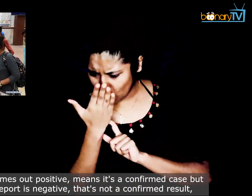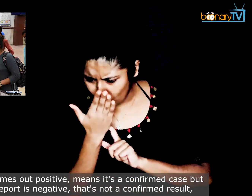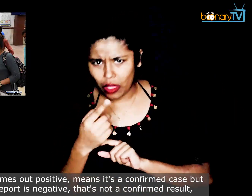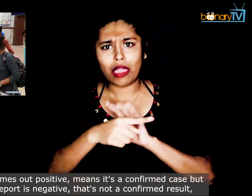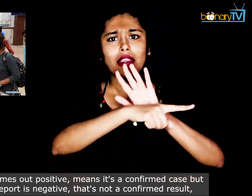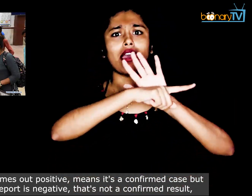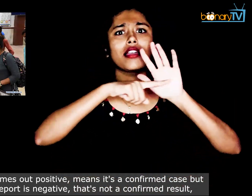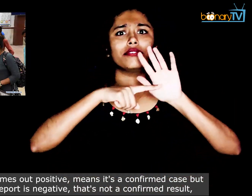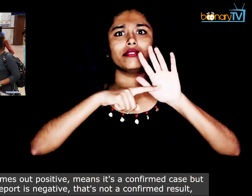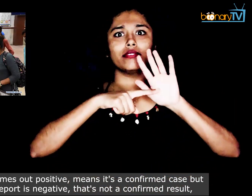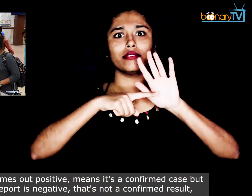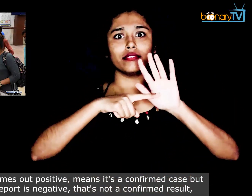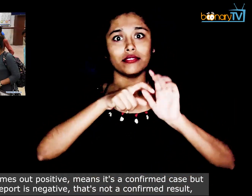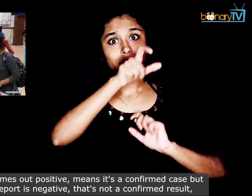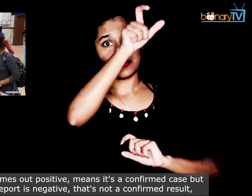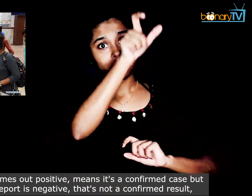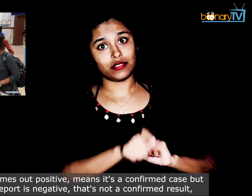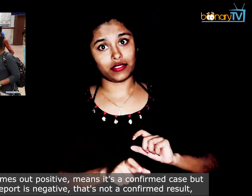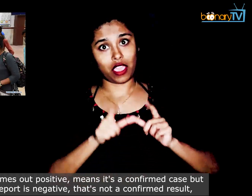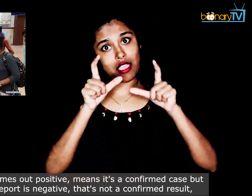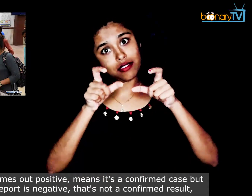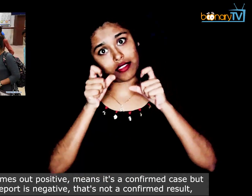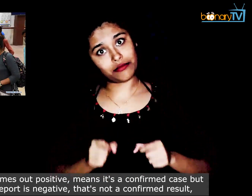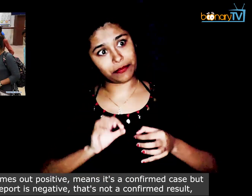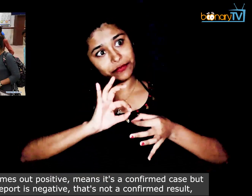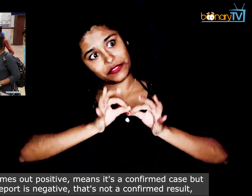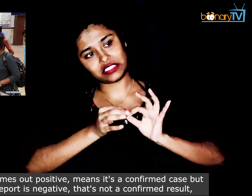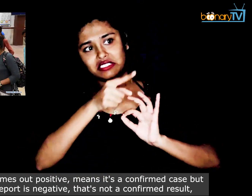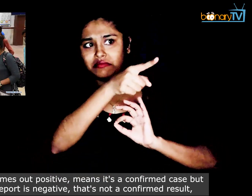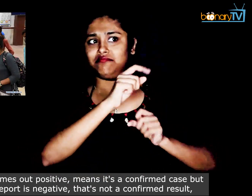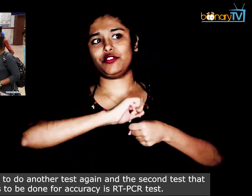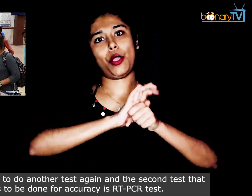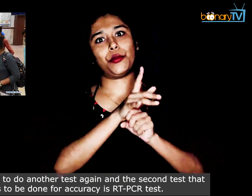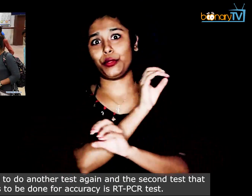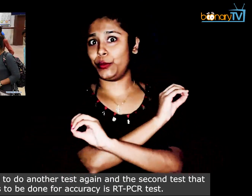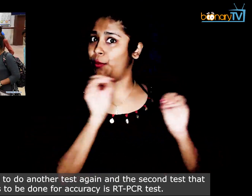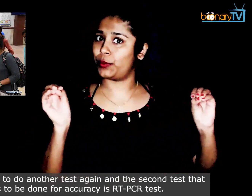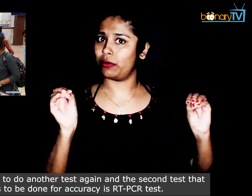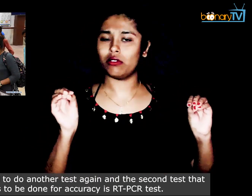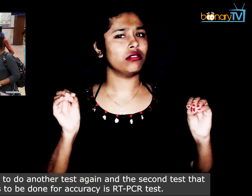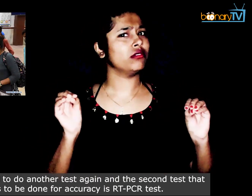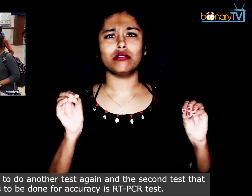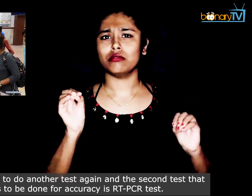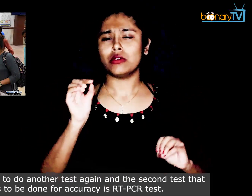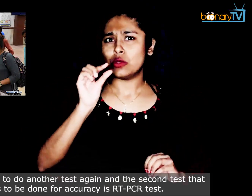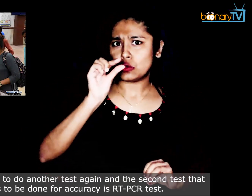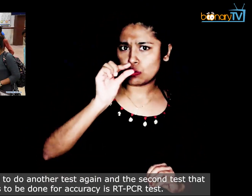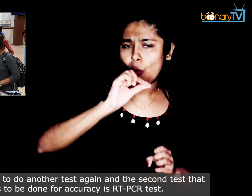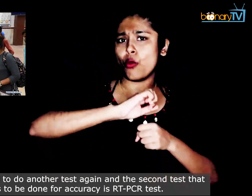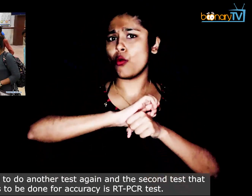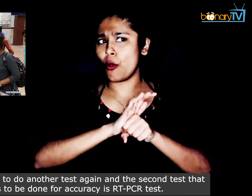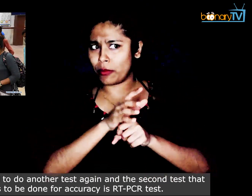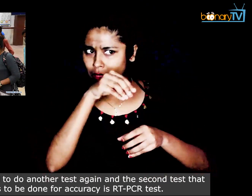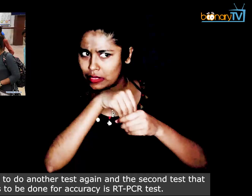negative, that's not a confirmed result. You might need to do another test again.